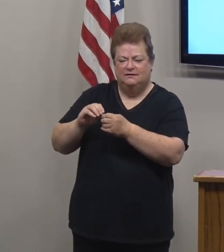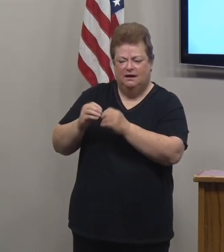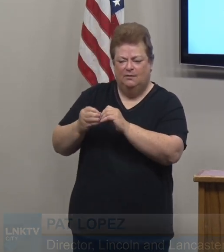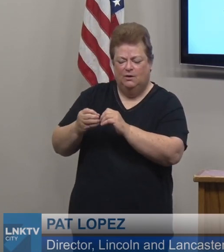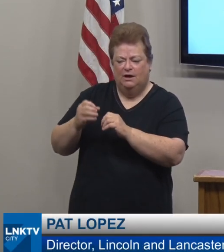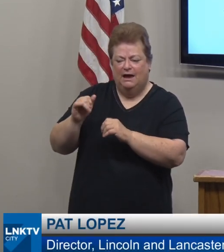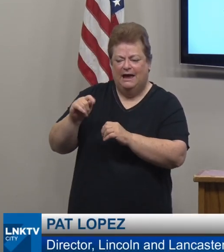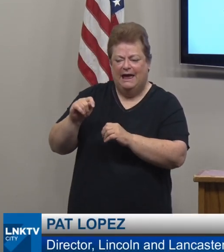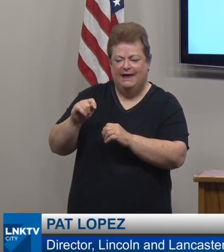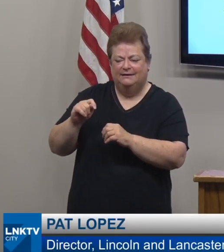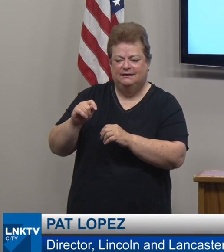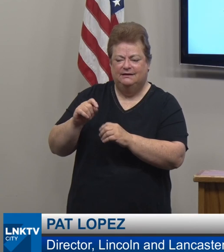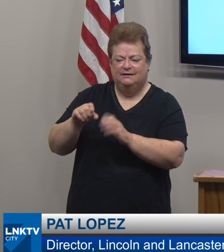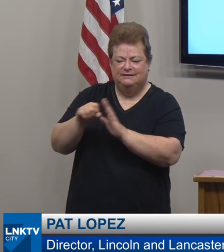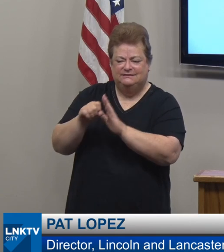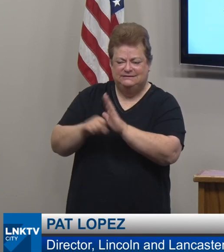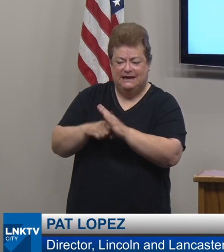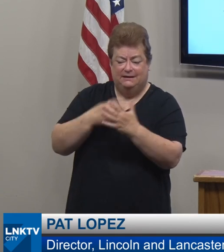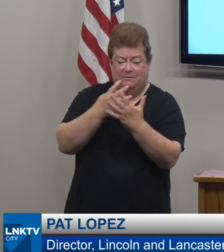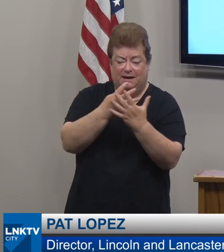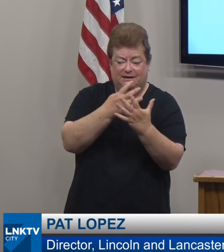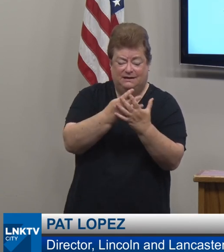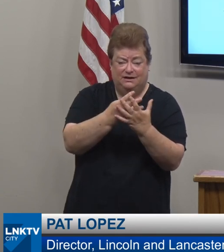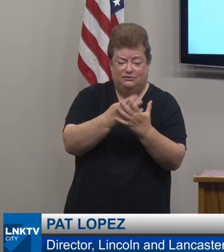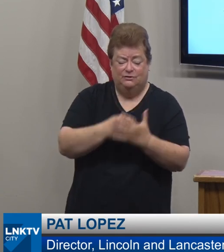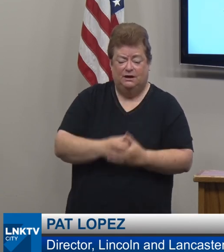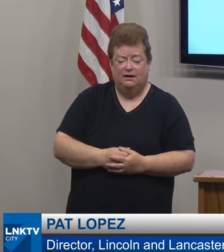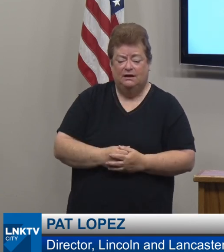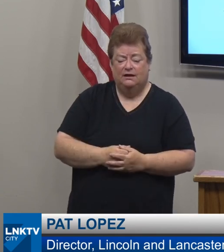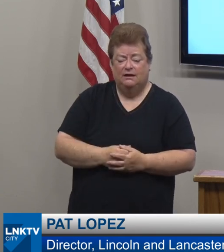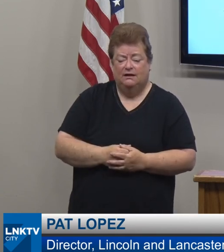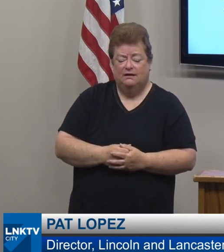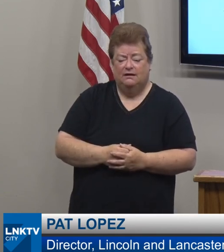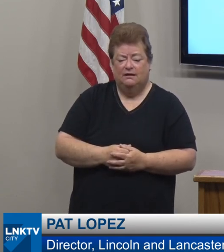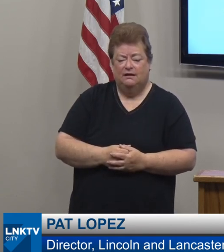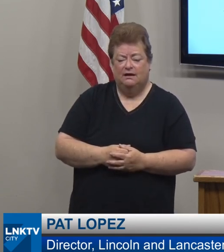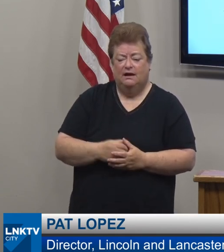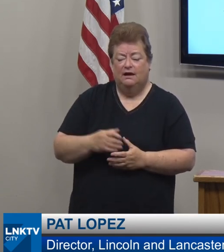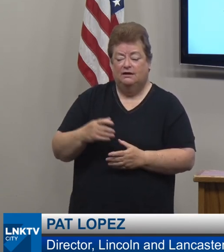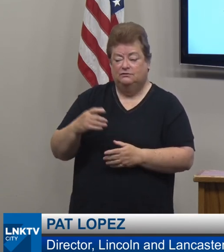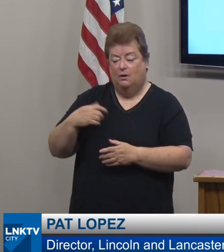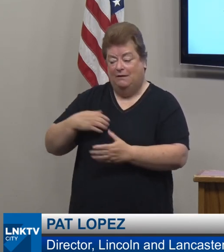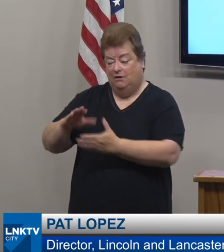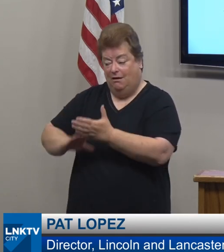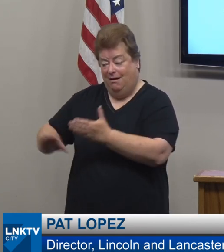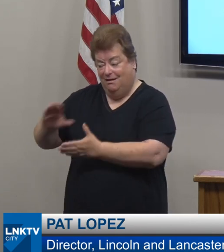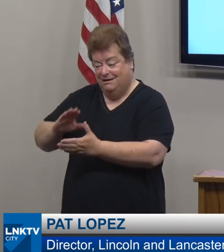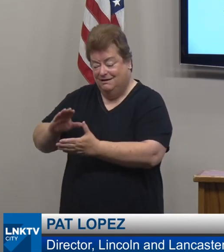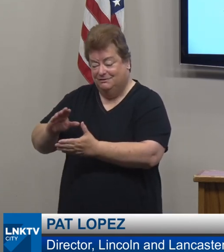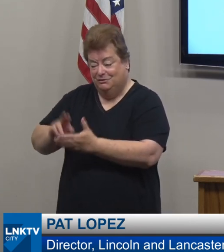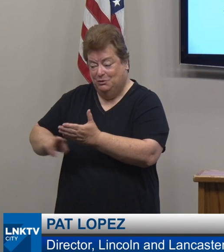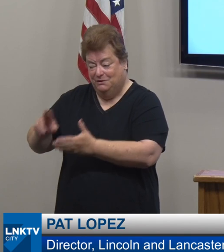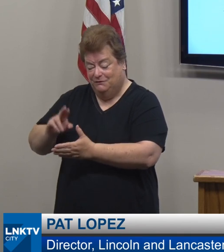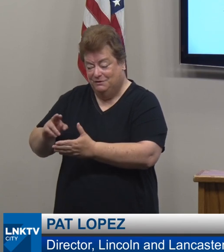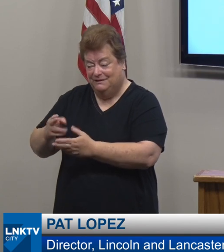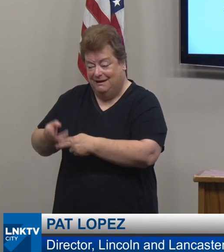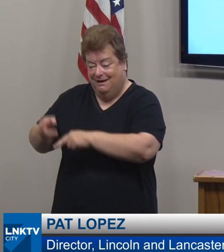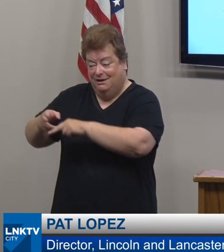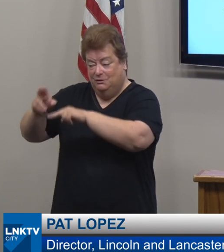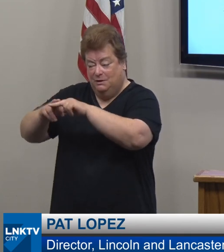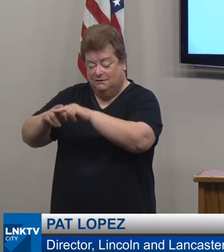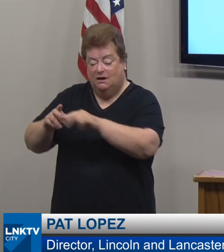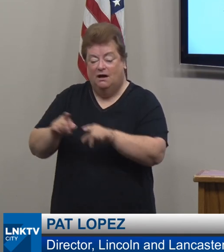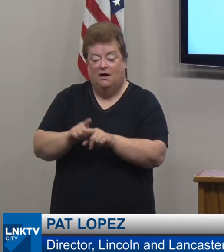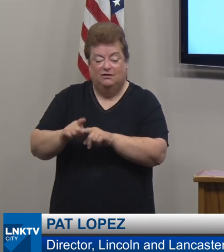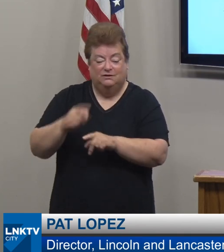the state penitentiary. In addition to those cases among the college student population, we have been seeing this increase